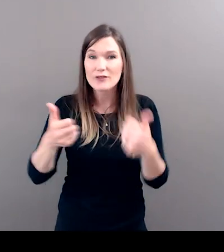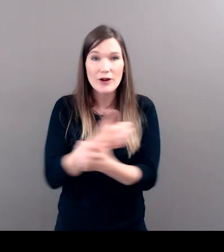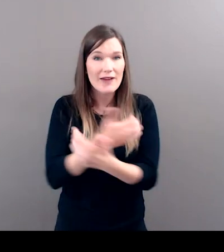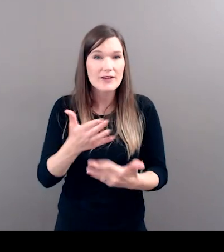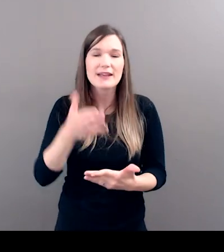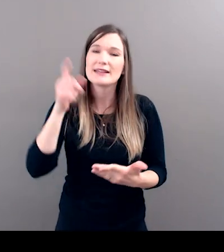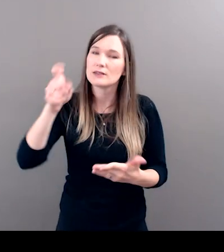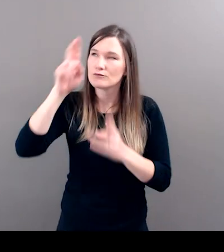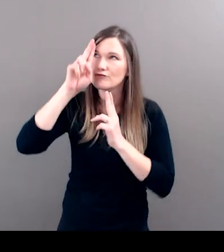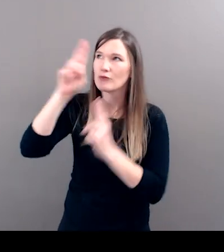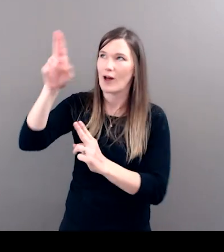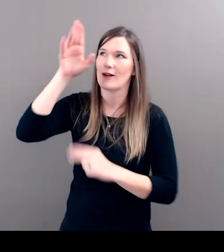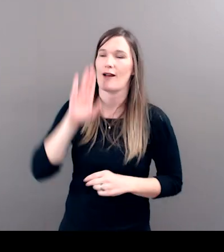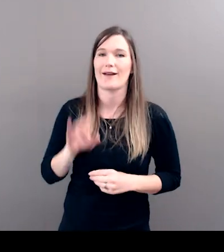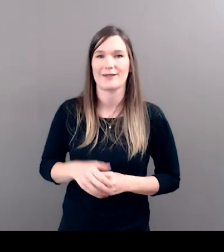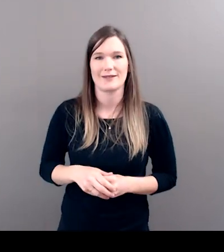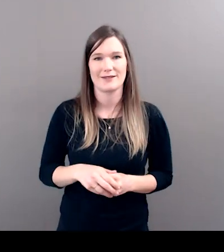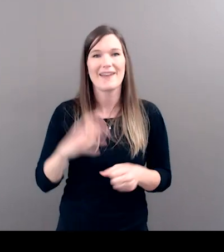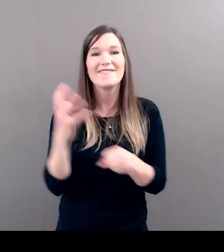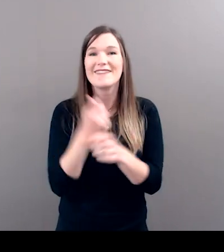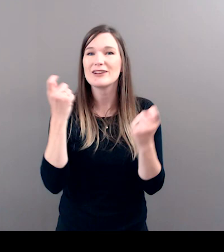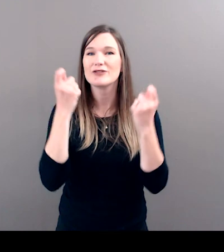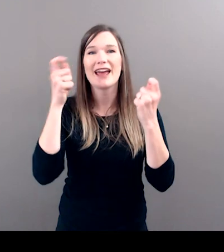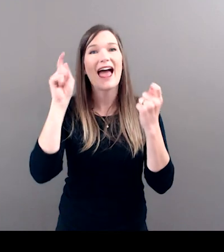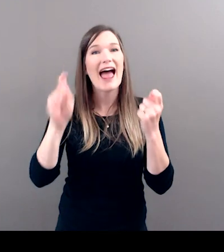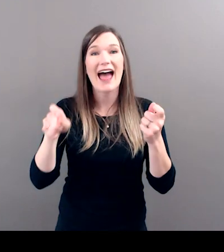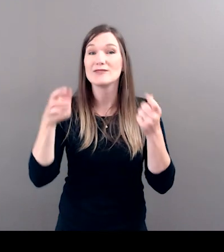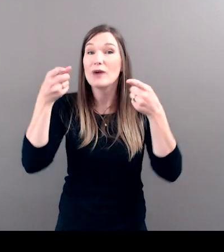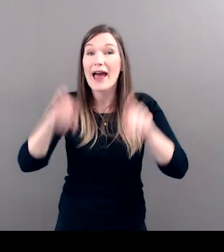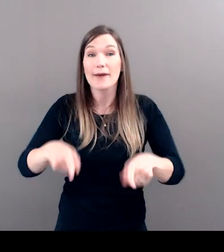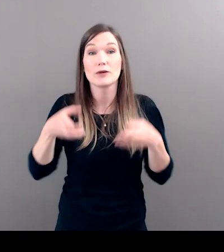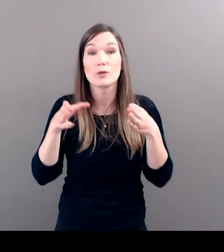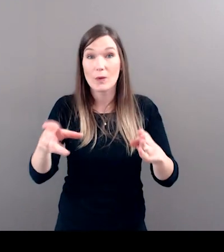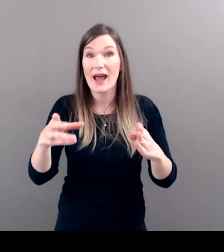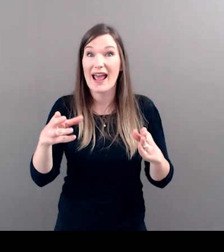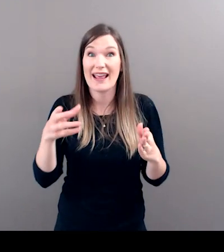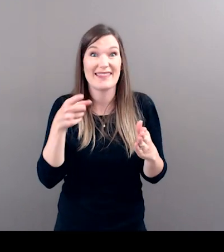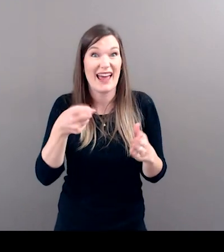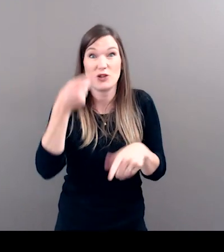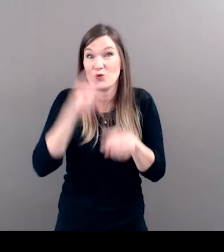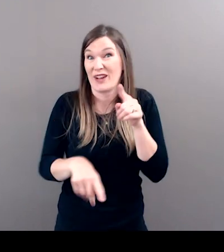mean? That victory has to come in a way where you go, oh, snap, I can't explain it.